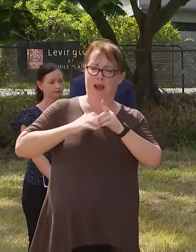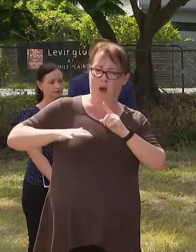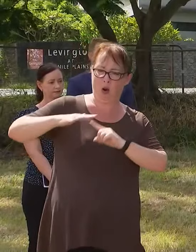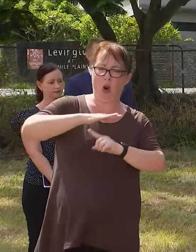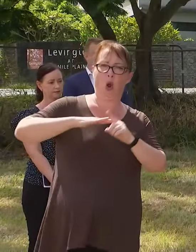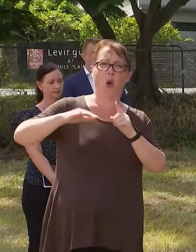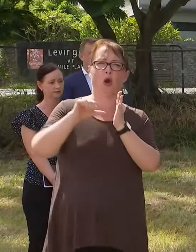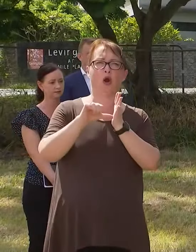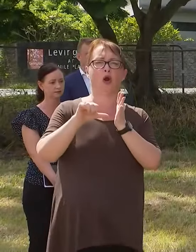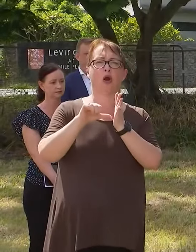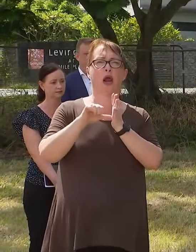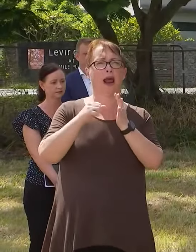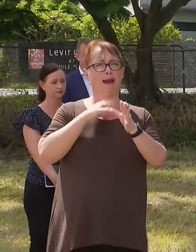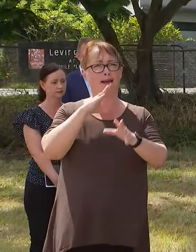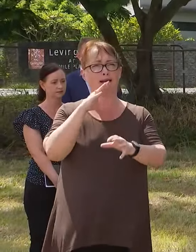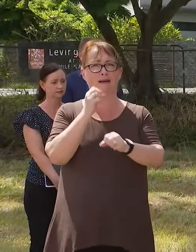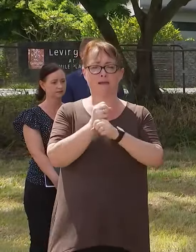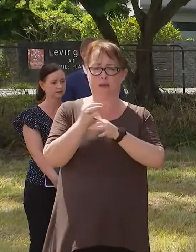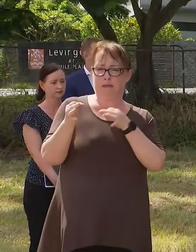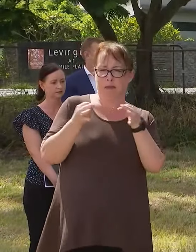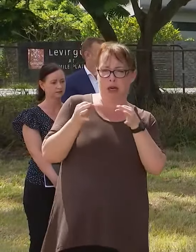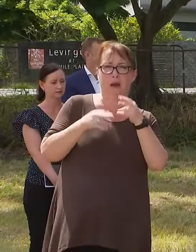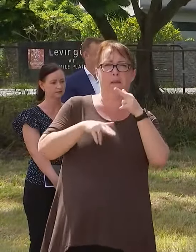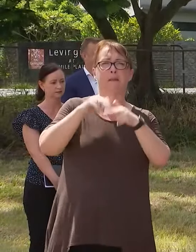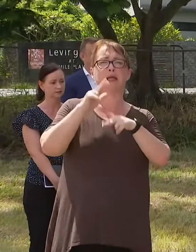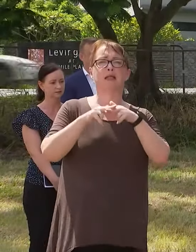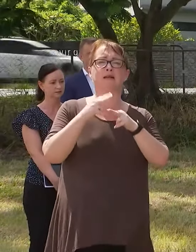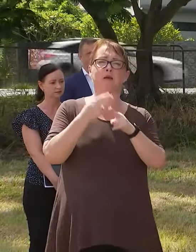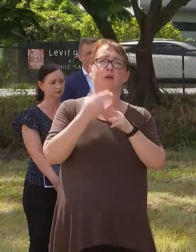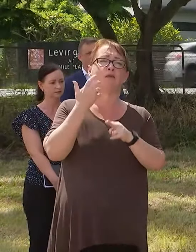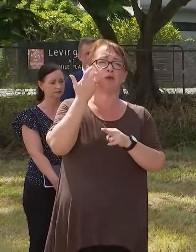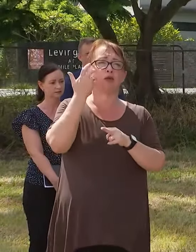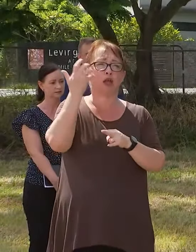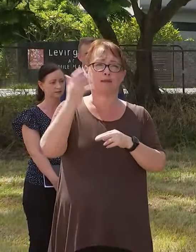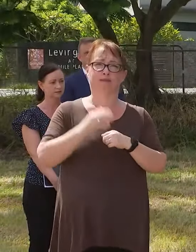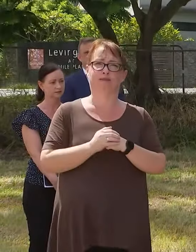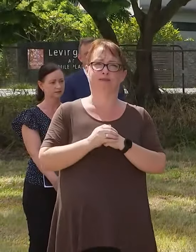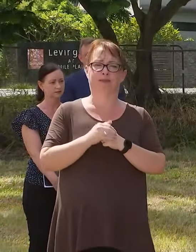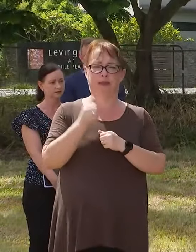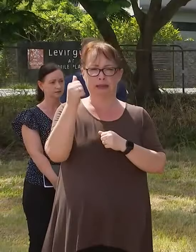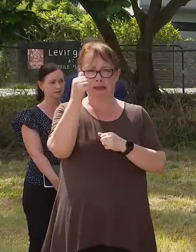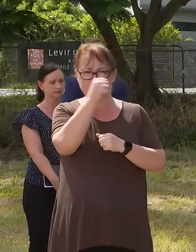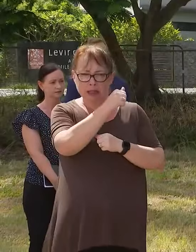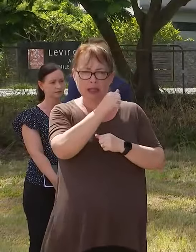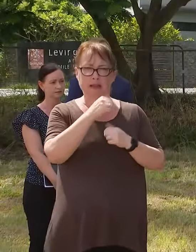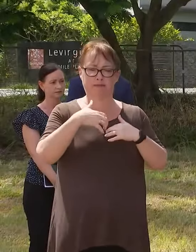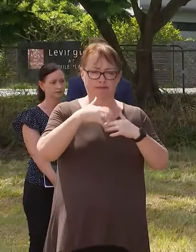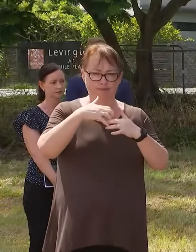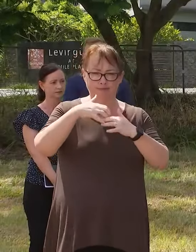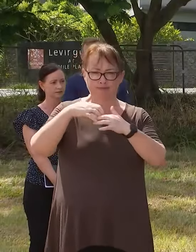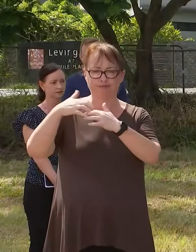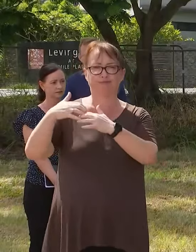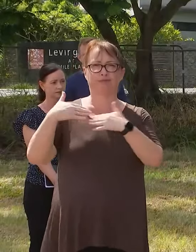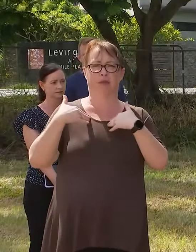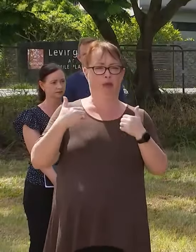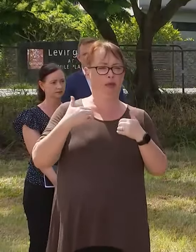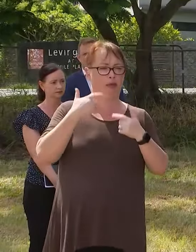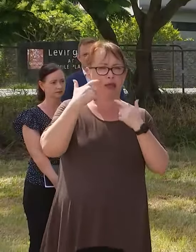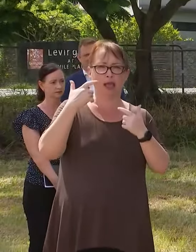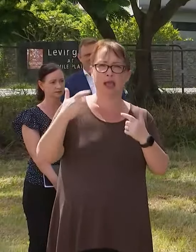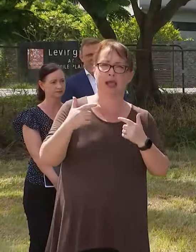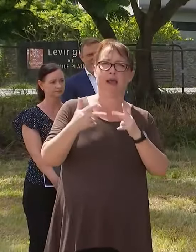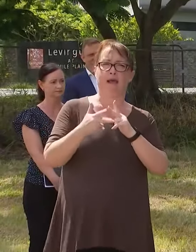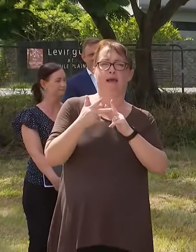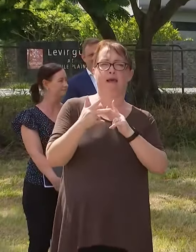is planning and building for the future, and this smart infrastructure and smarter healthcare are yet another example of